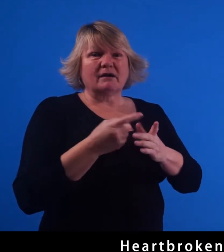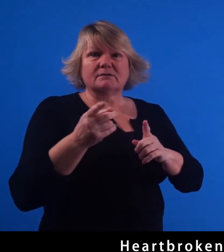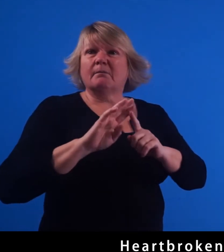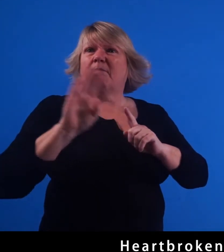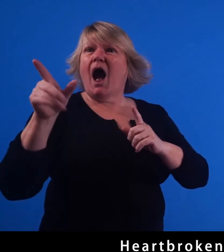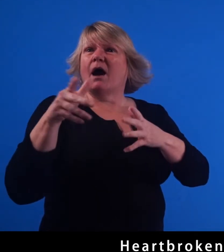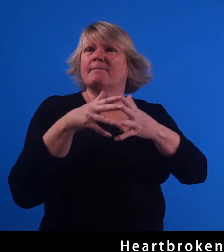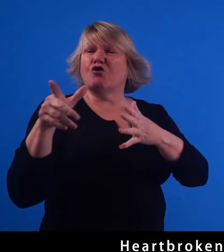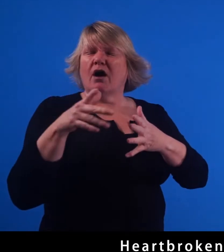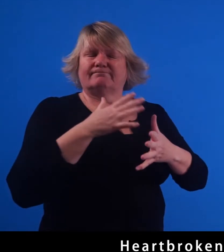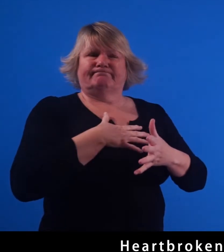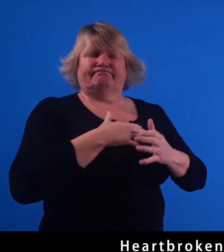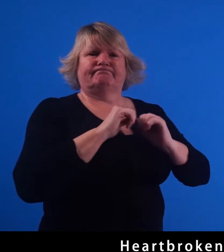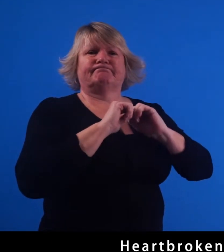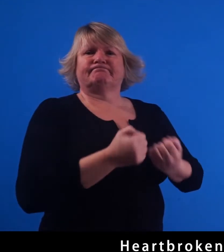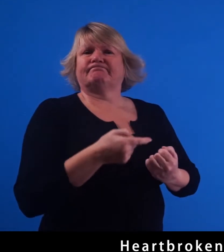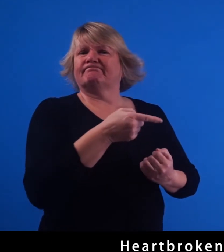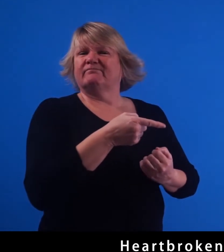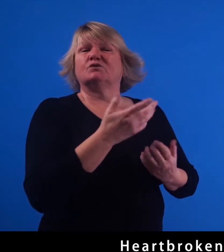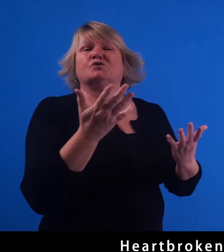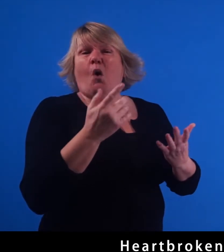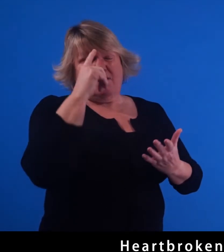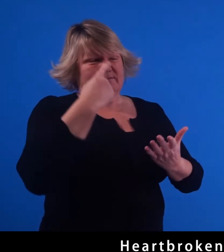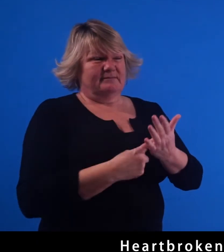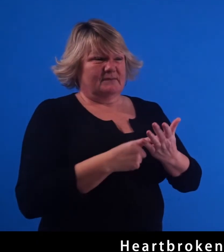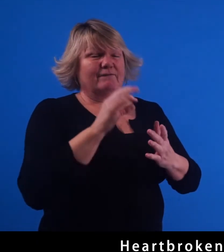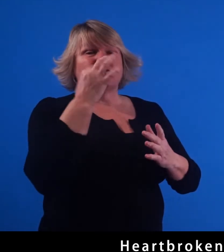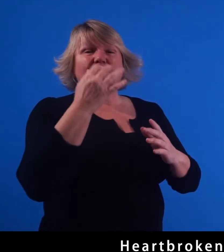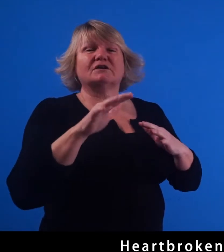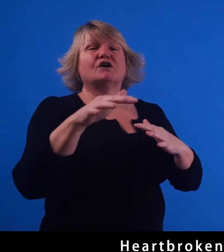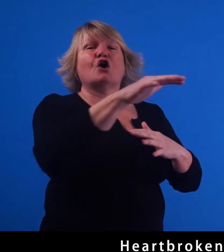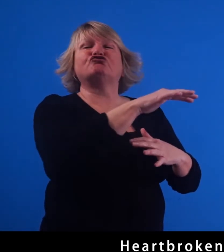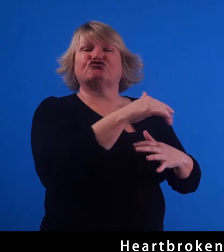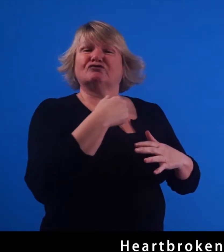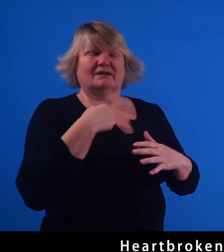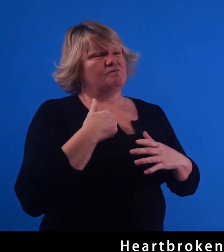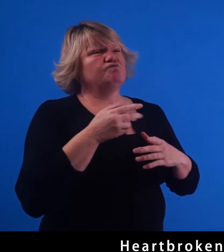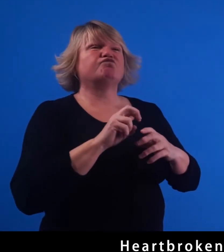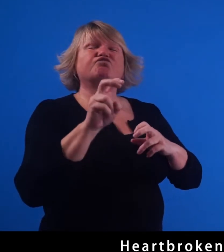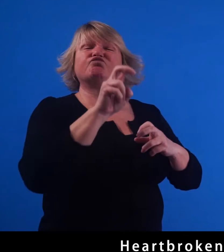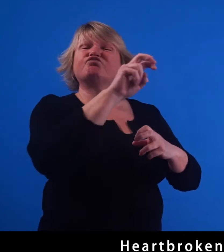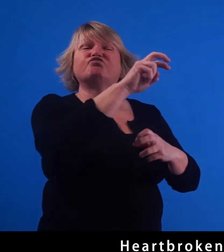Heartbroken, Robert went on a trek through the French countryside,